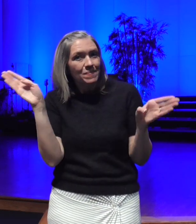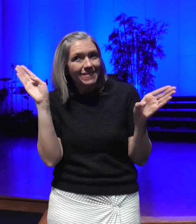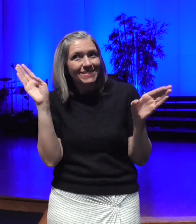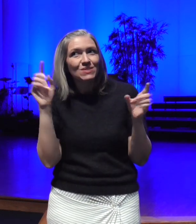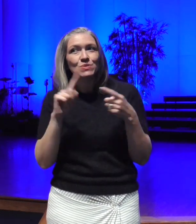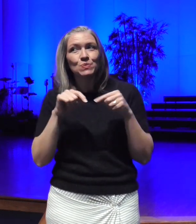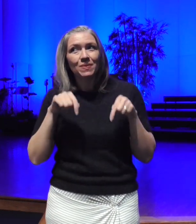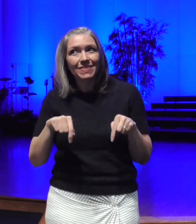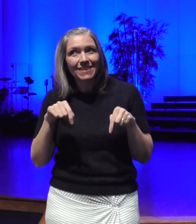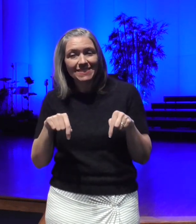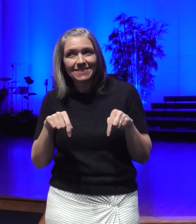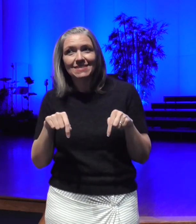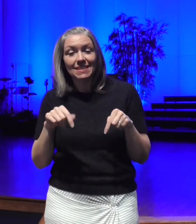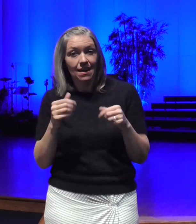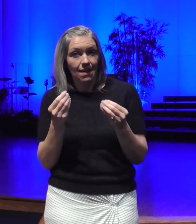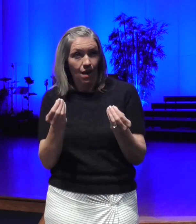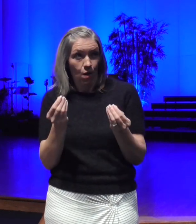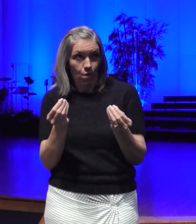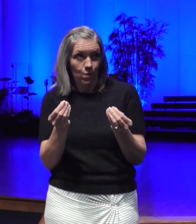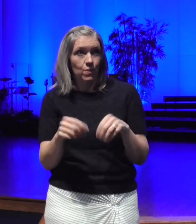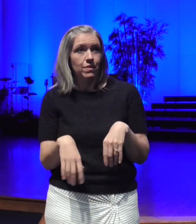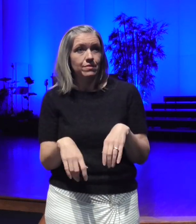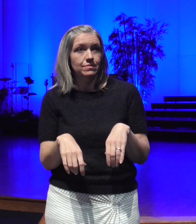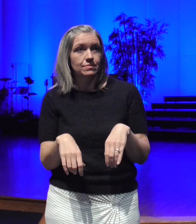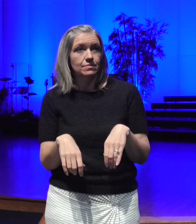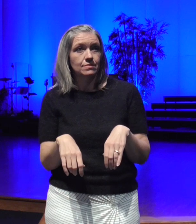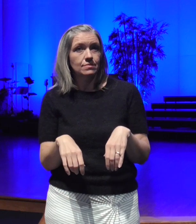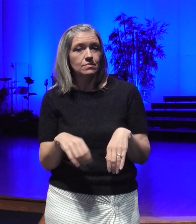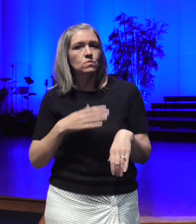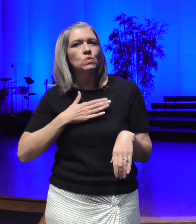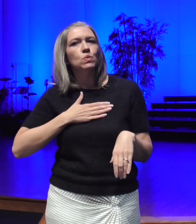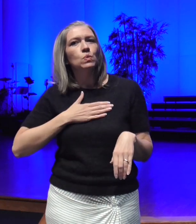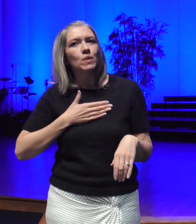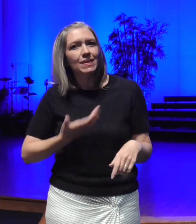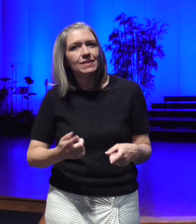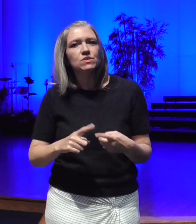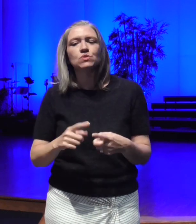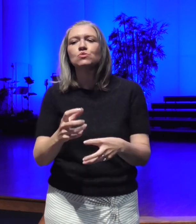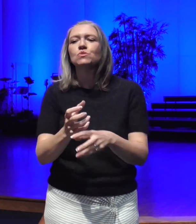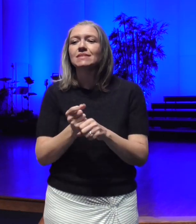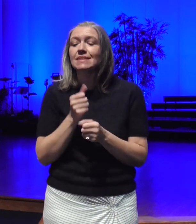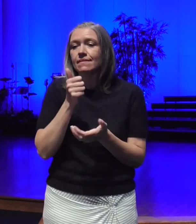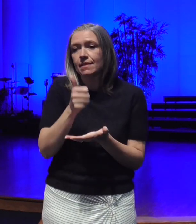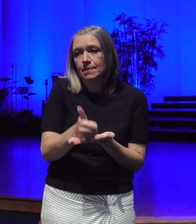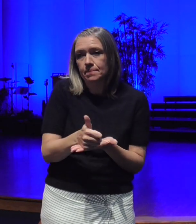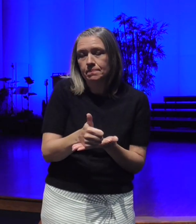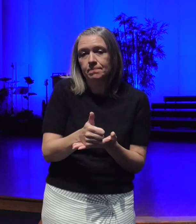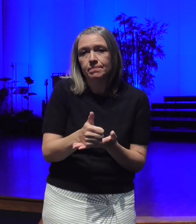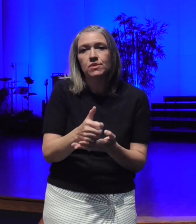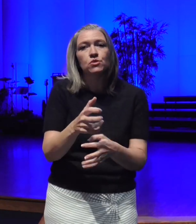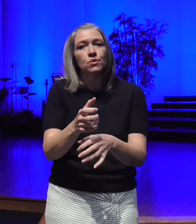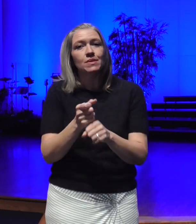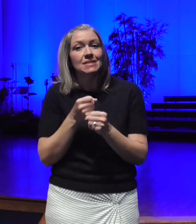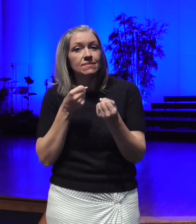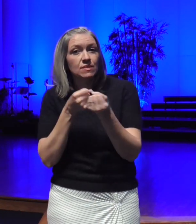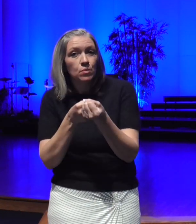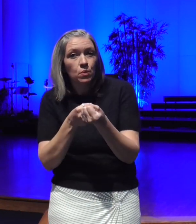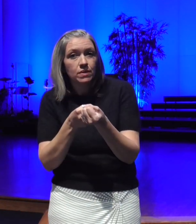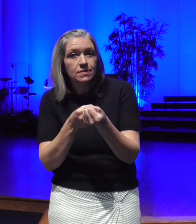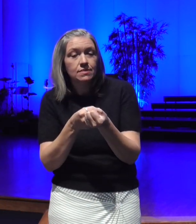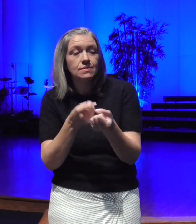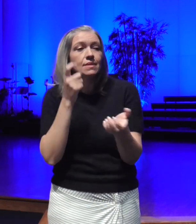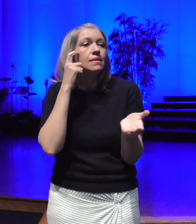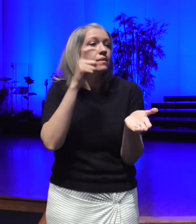to this includes being willing to be a receiver of help and support. Acknowledgement,